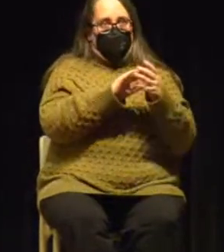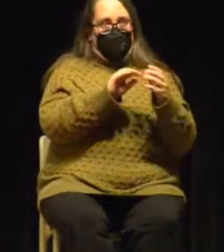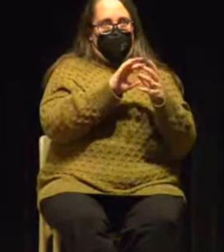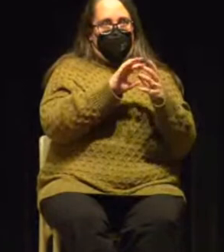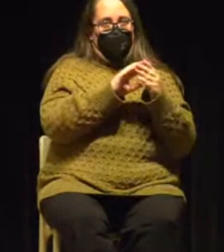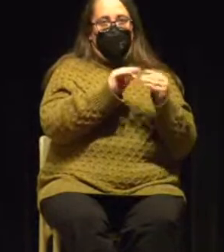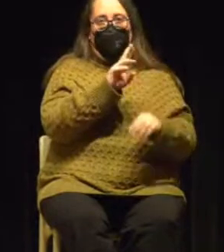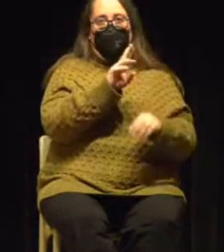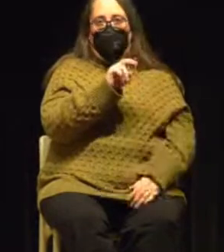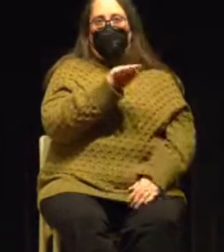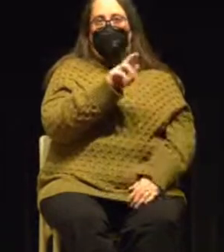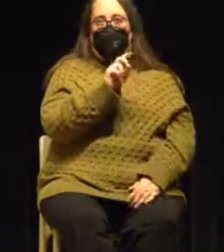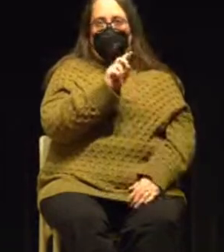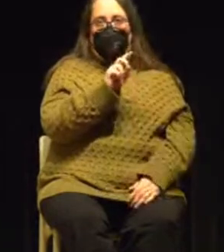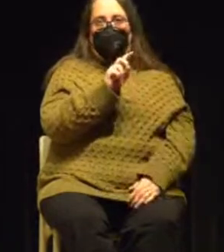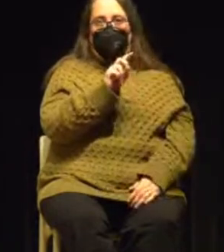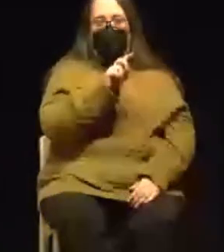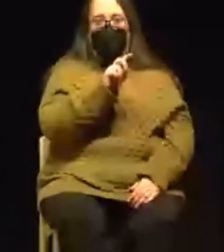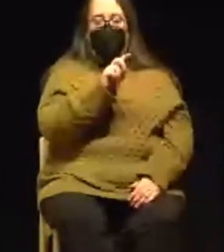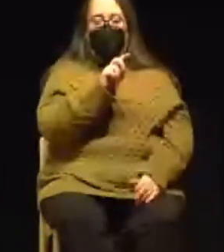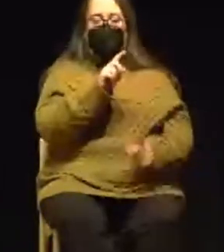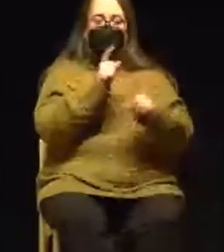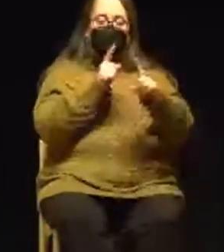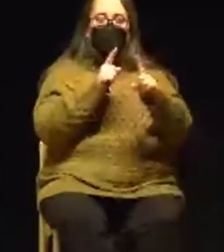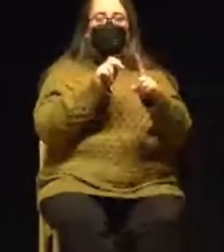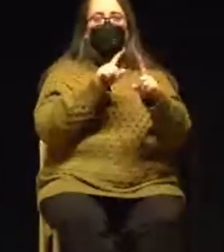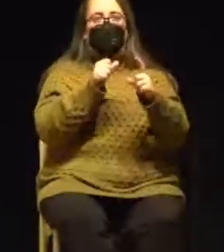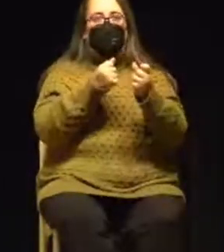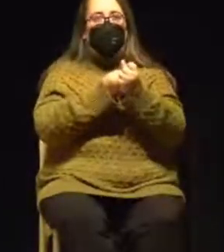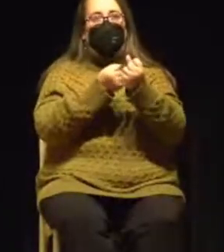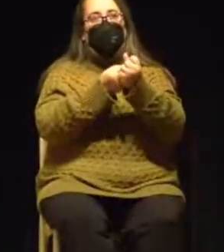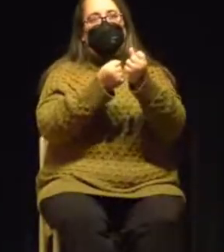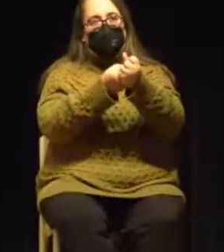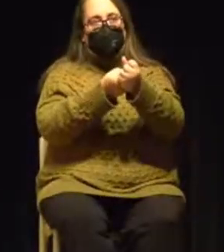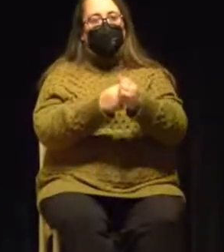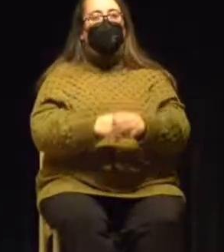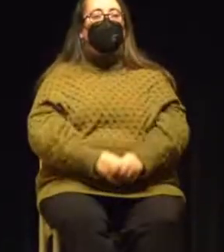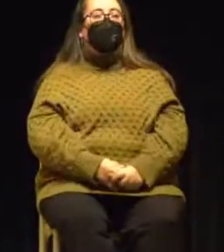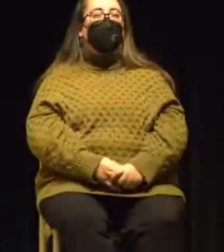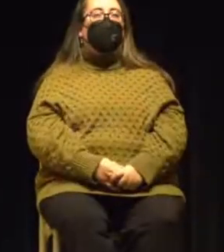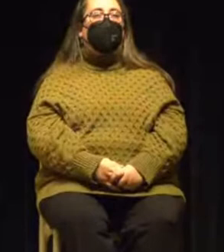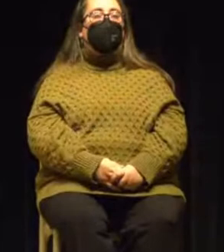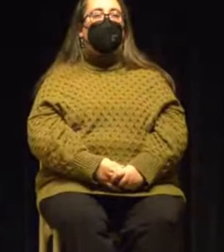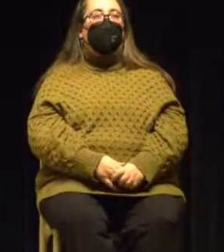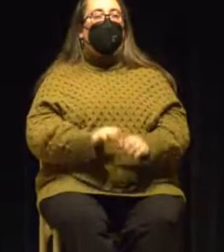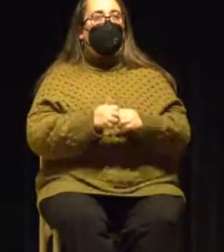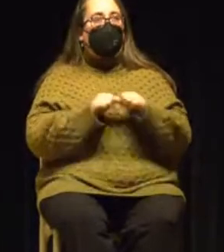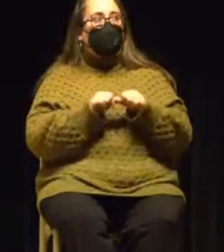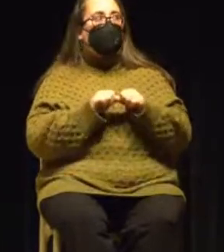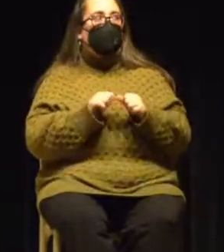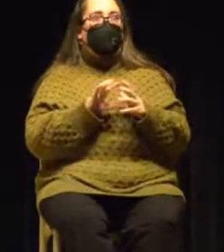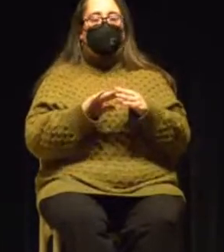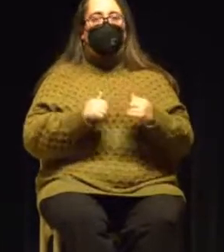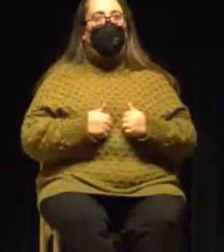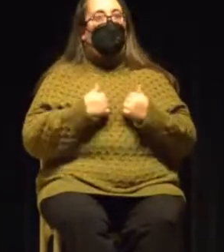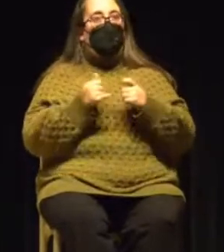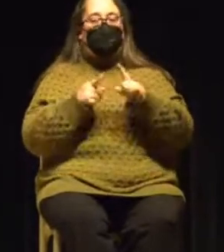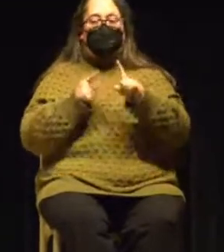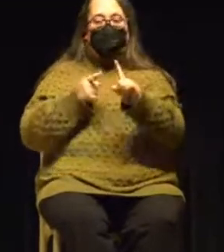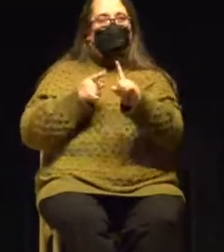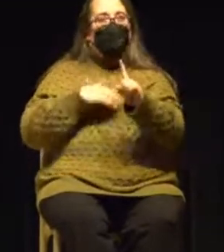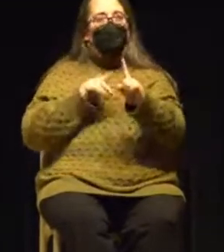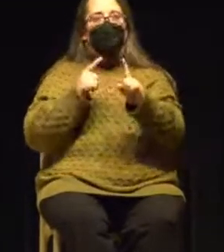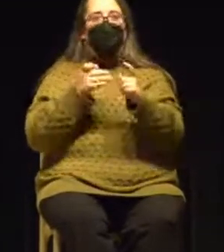undisclosed, these were a means to an end. These were tools of advocacy. So I was like, how do I keep his story alive? Like, literally, that was my